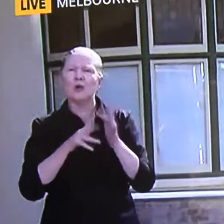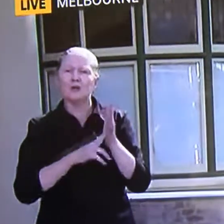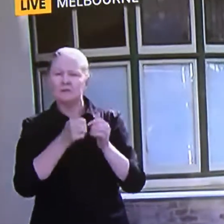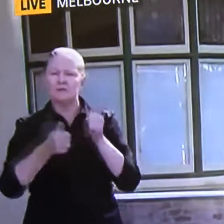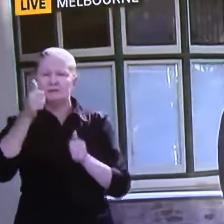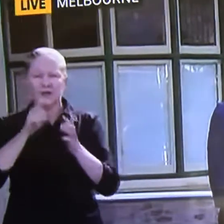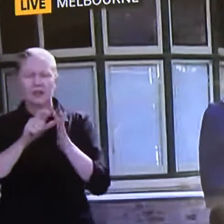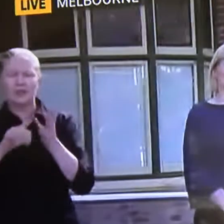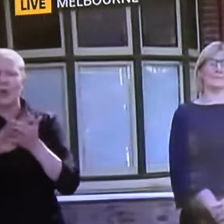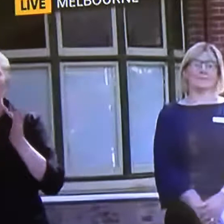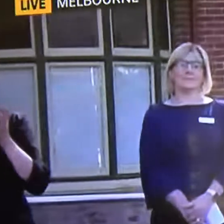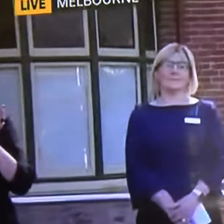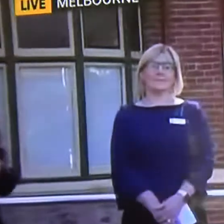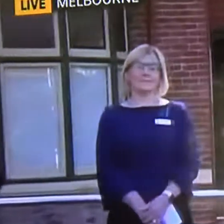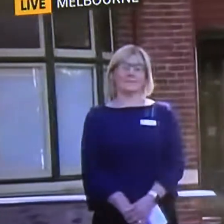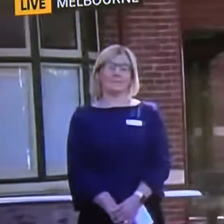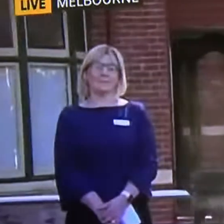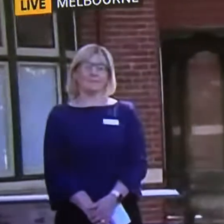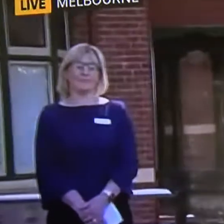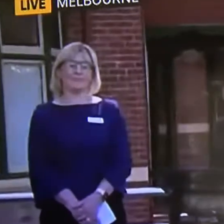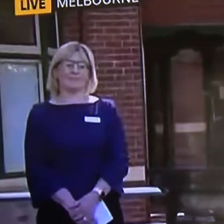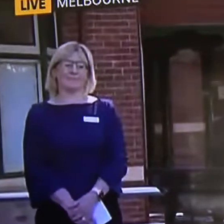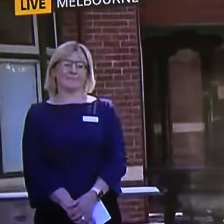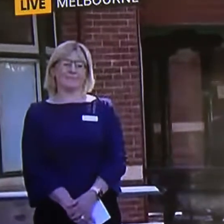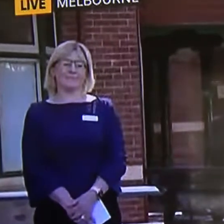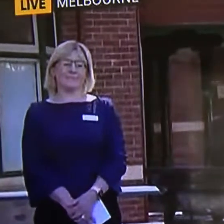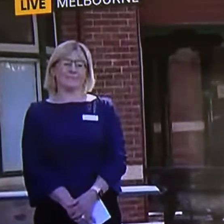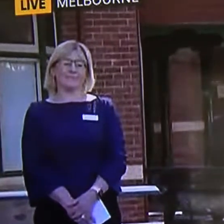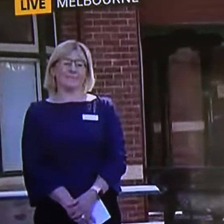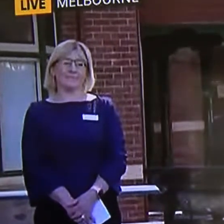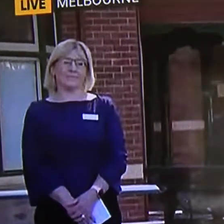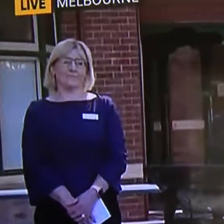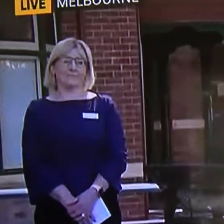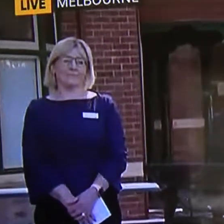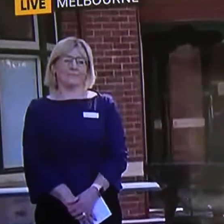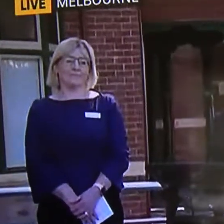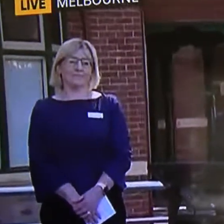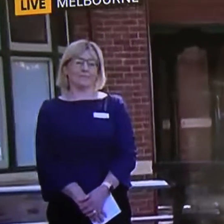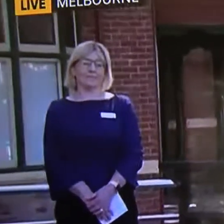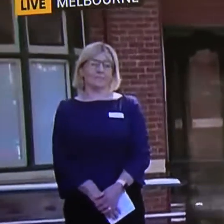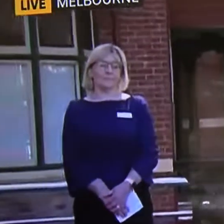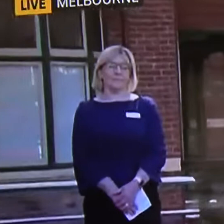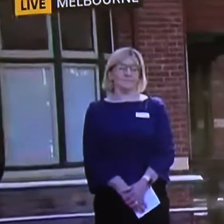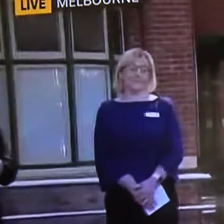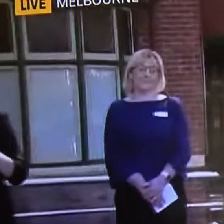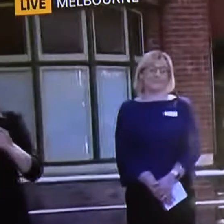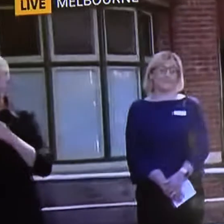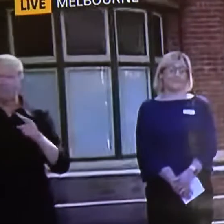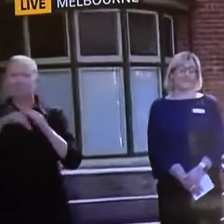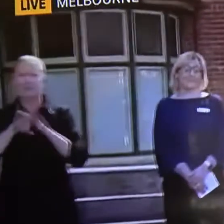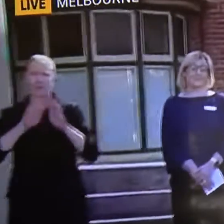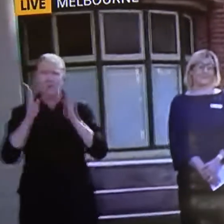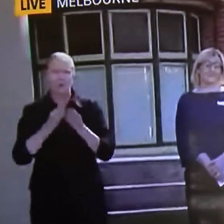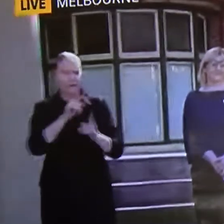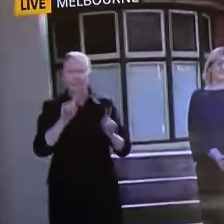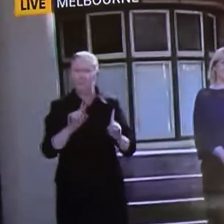one of the leading virology and communicable disease institutes in the world. It was the